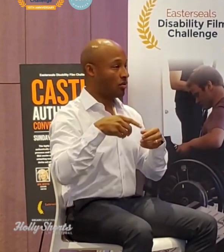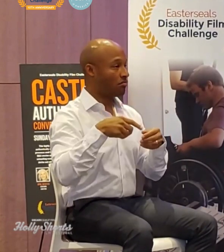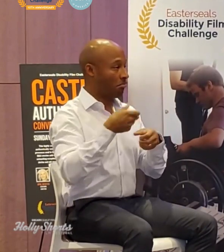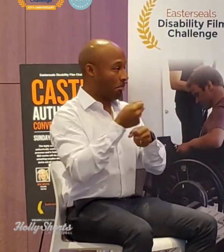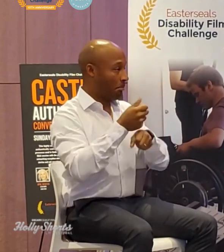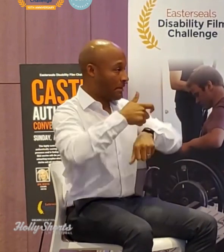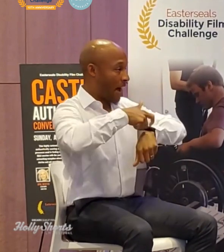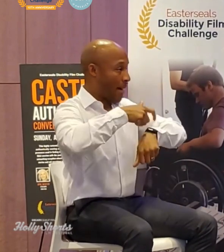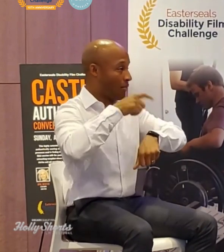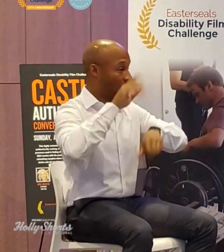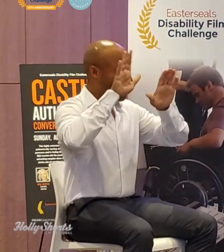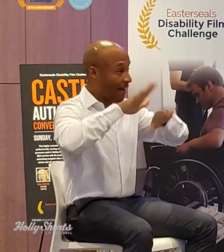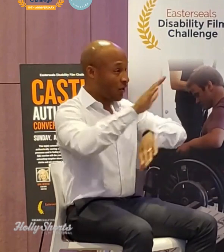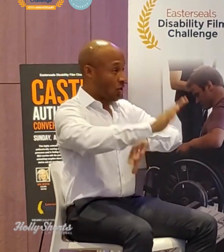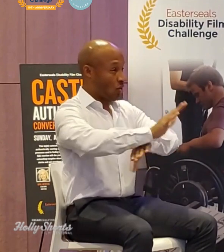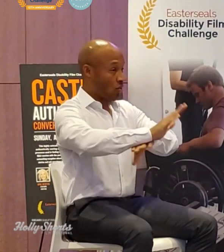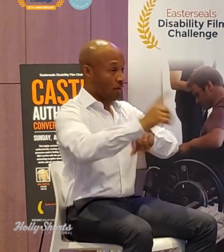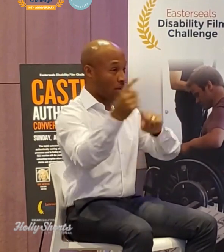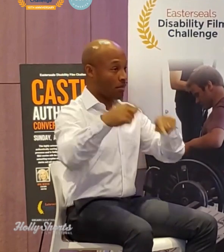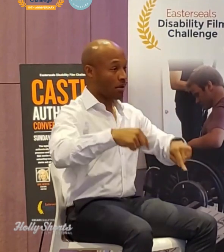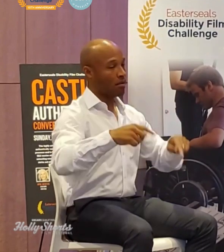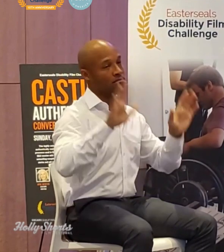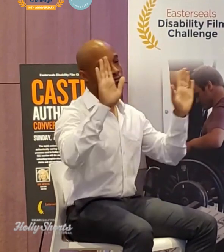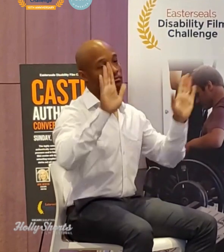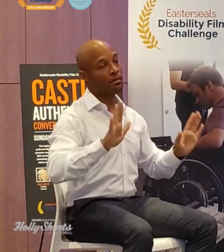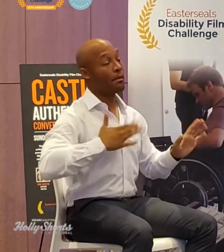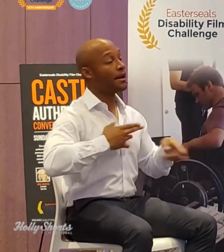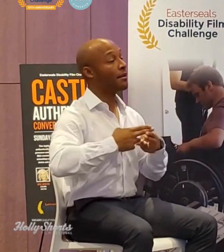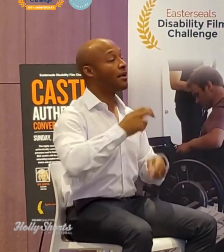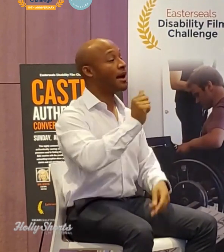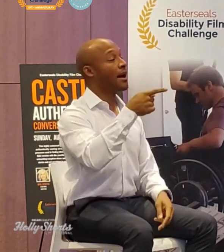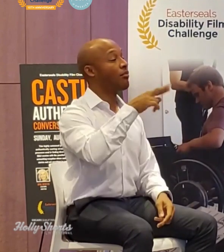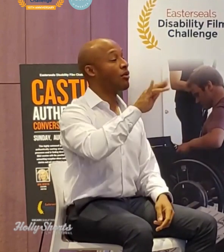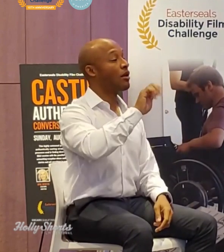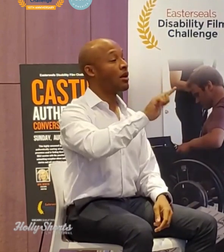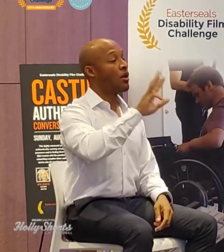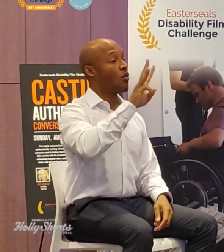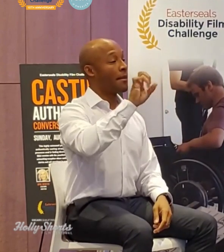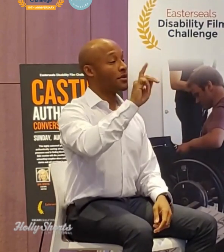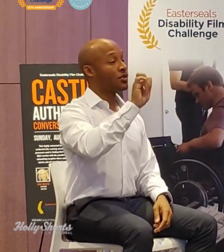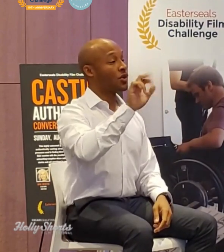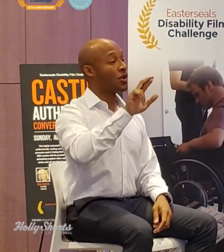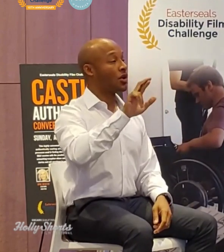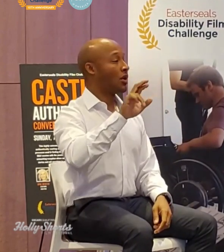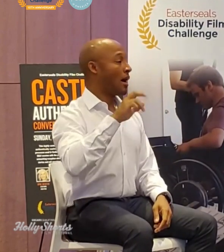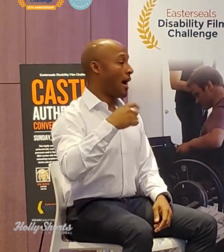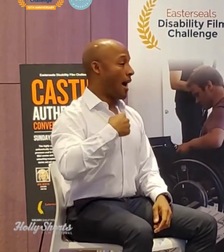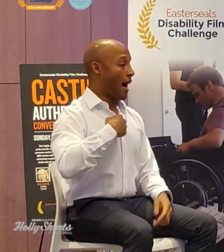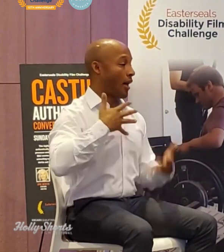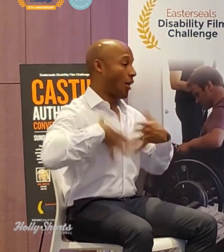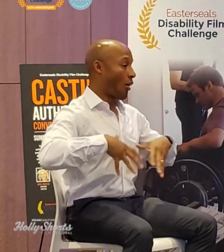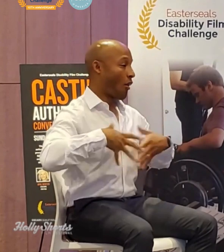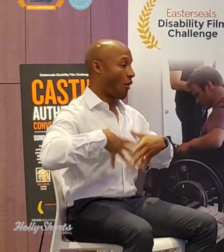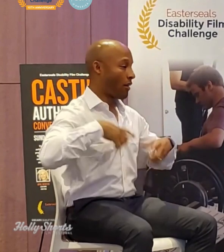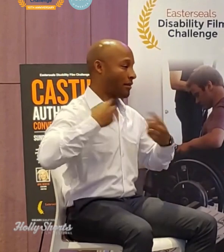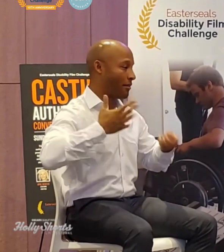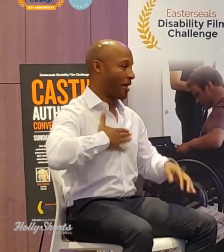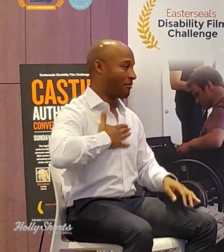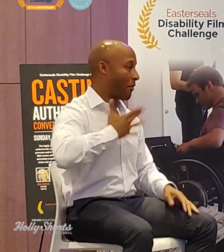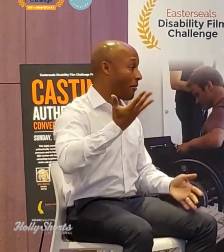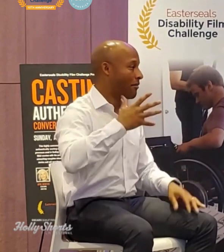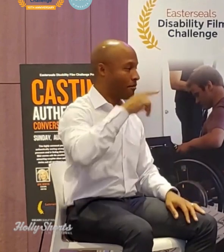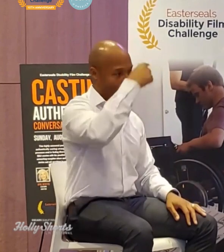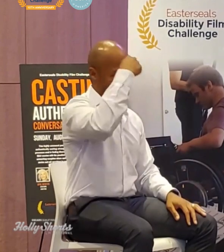really terrific. My name is April Webster. And as usual, wearing all black. I